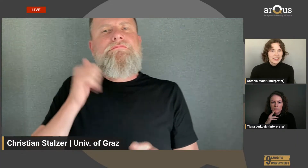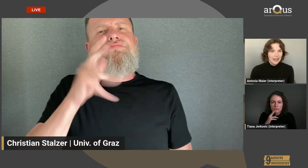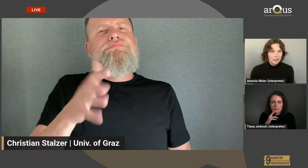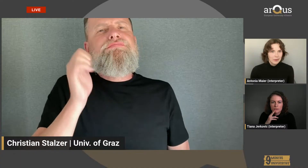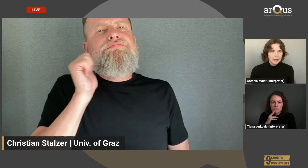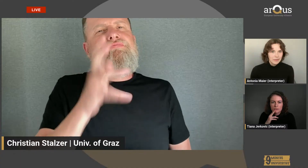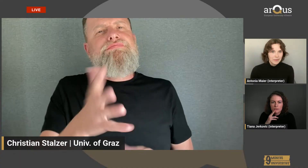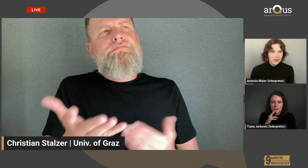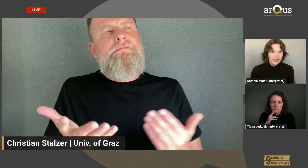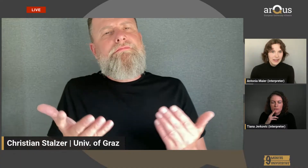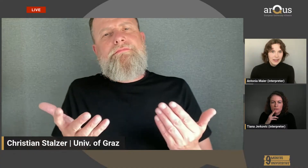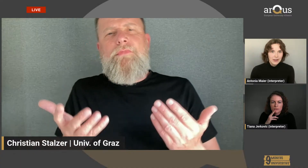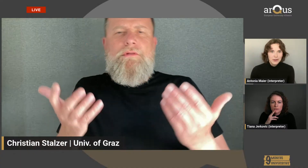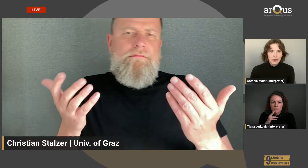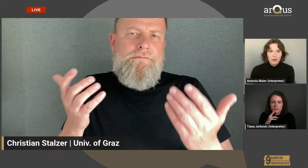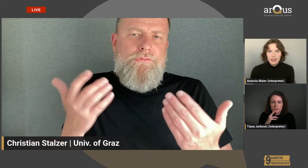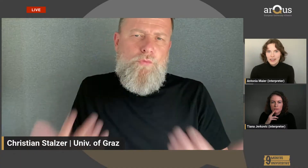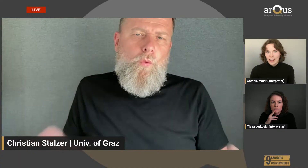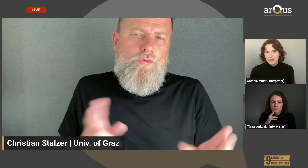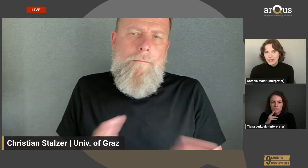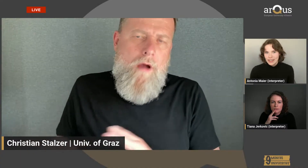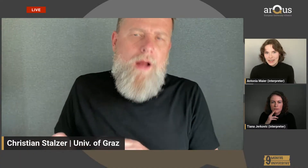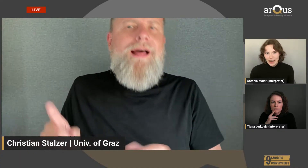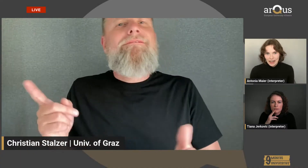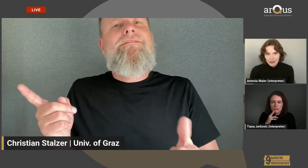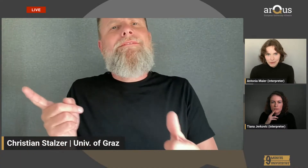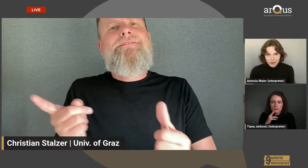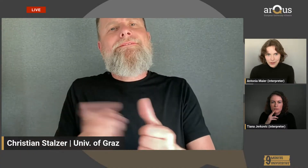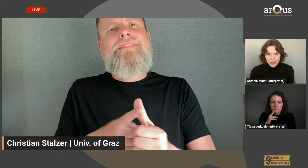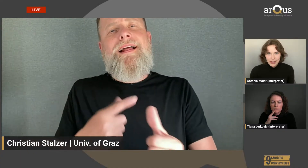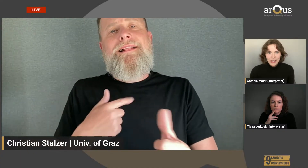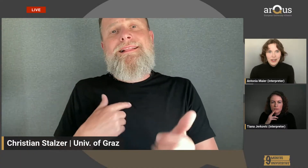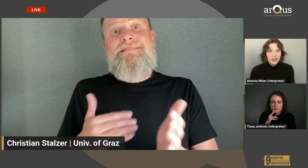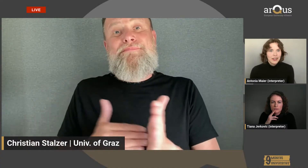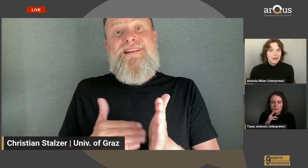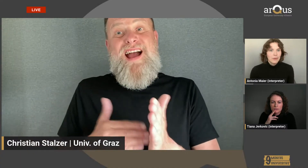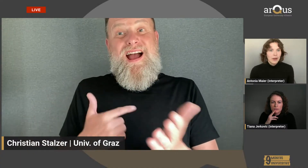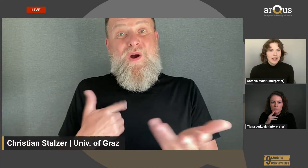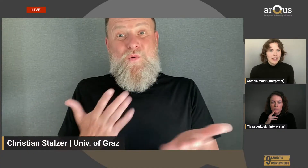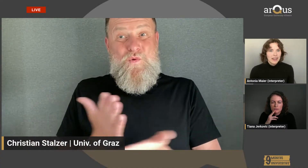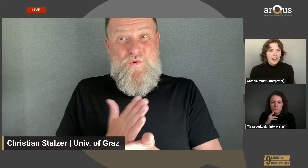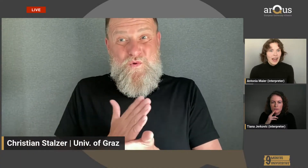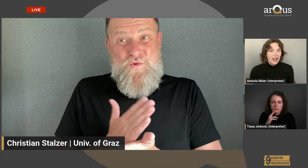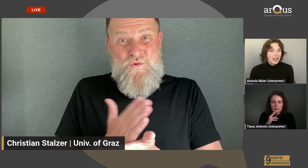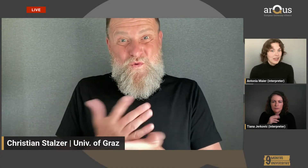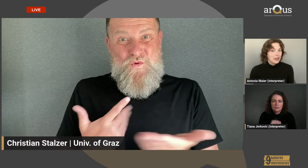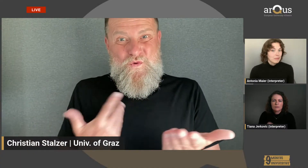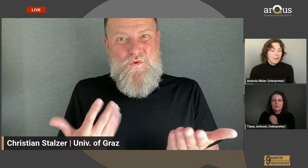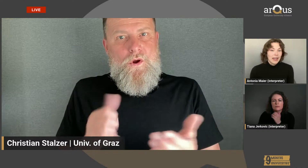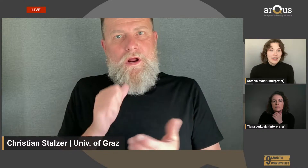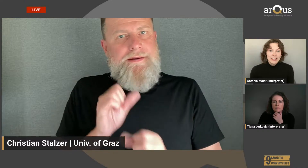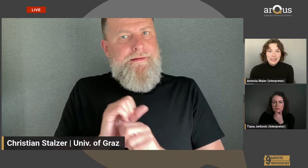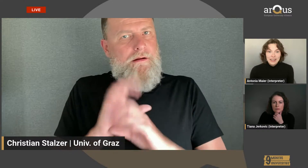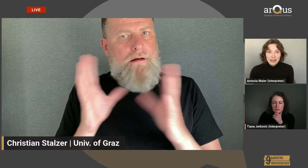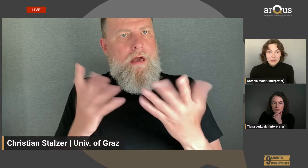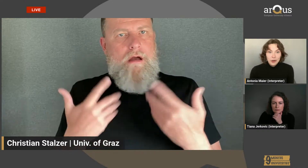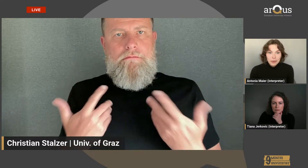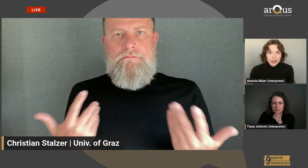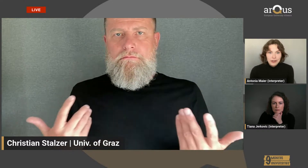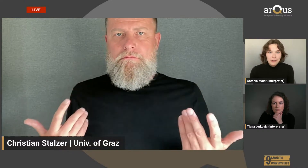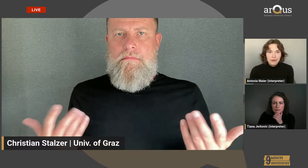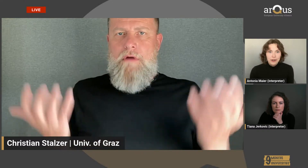more example. So in everyday life, when I might need